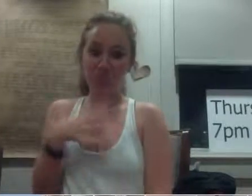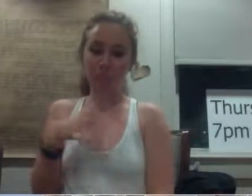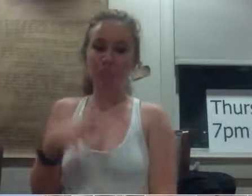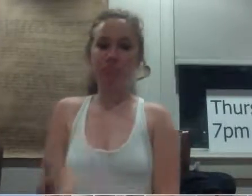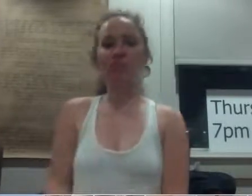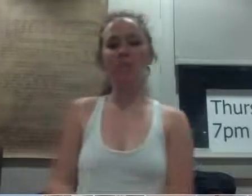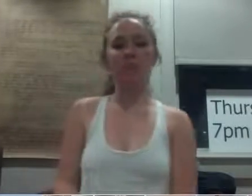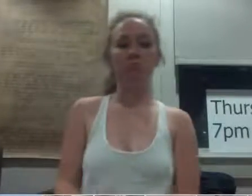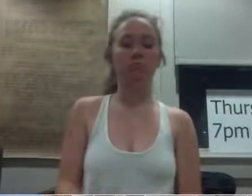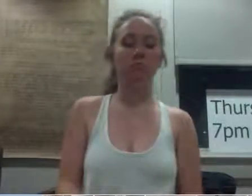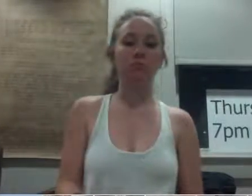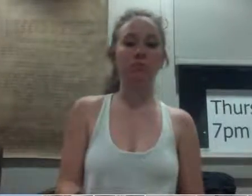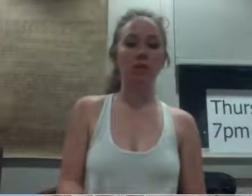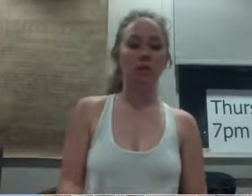society etiquette, real life etiquette.